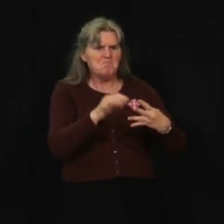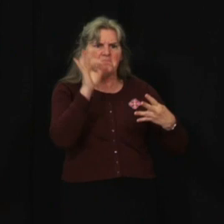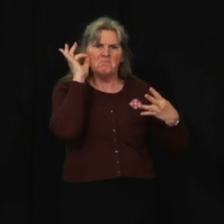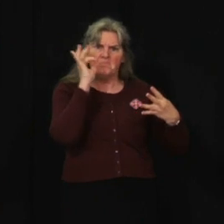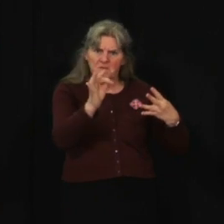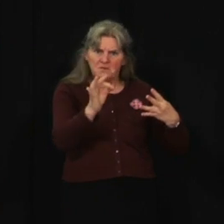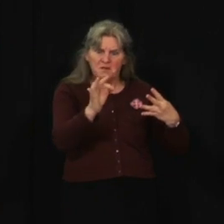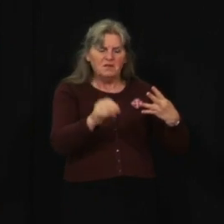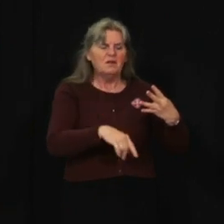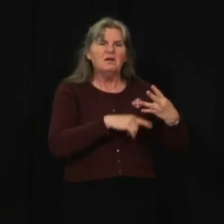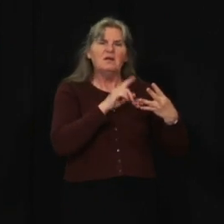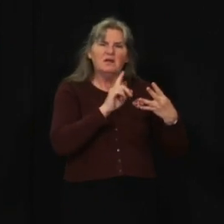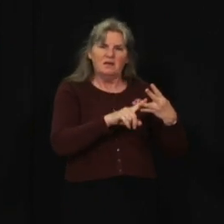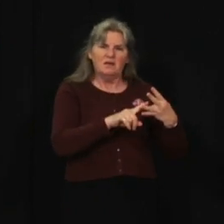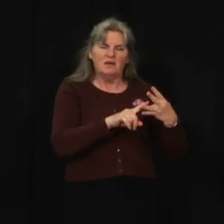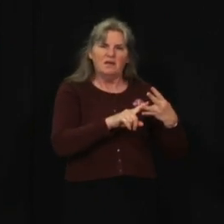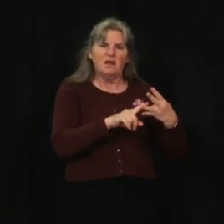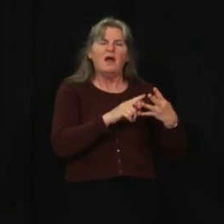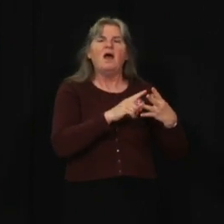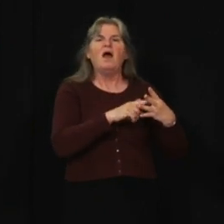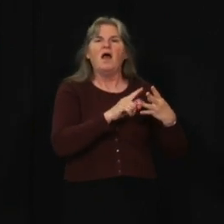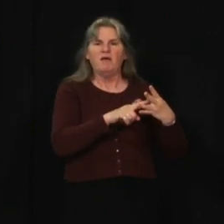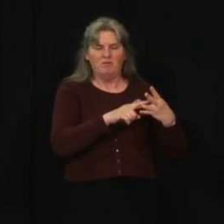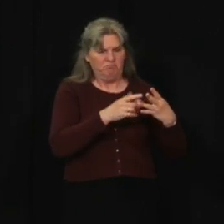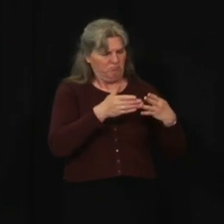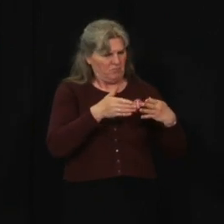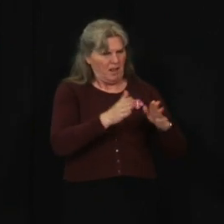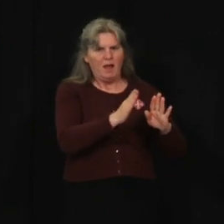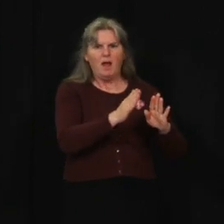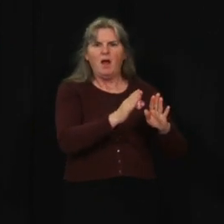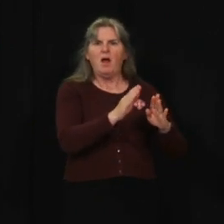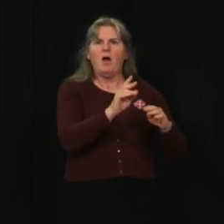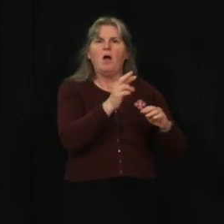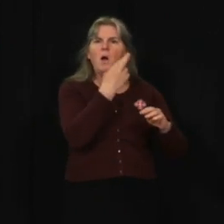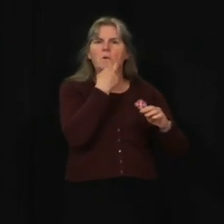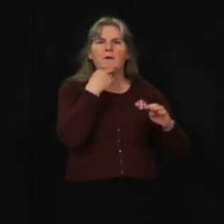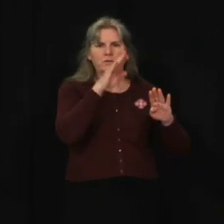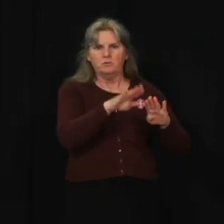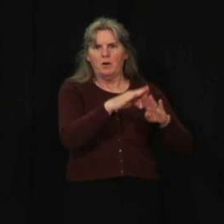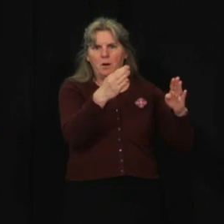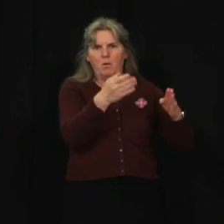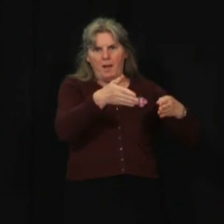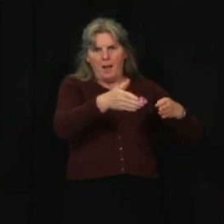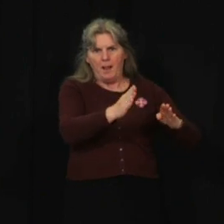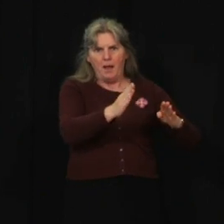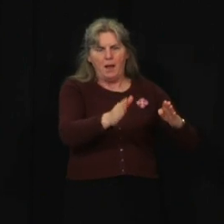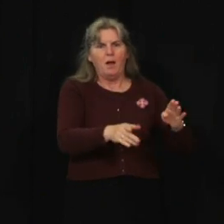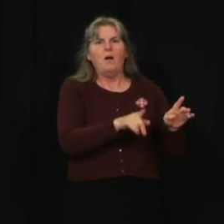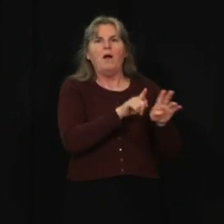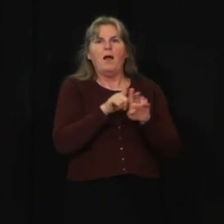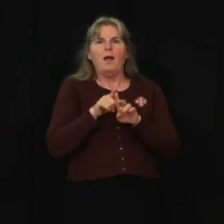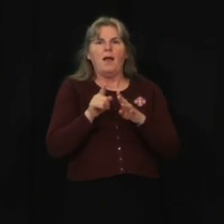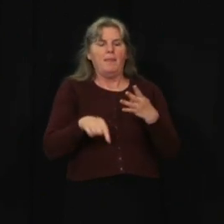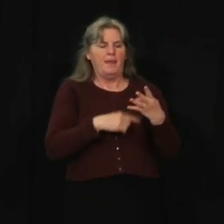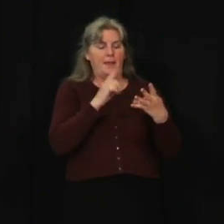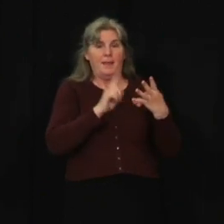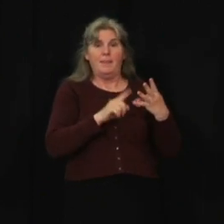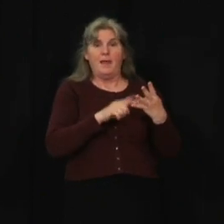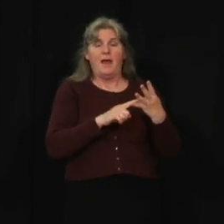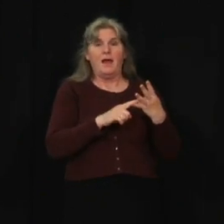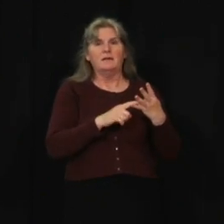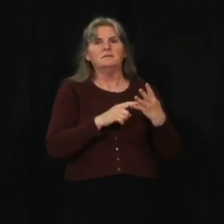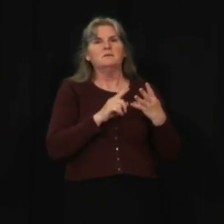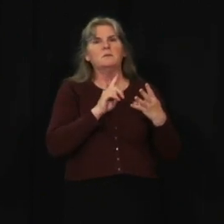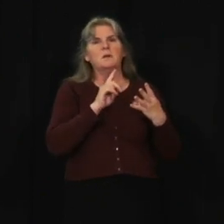then the go ahead for that restaurant to open will be given, and then, as I said, the inspection